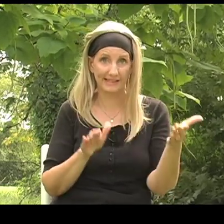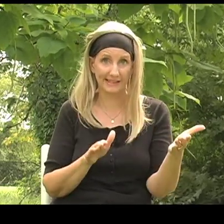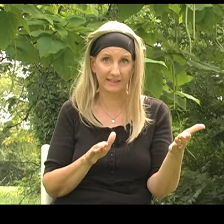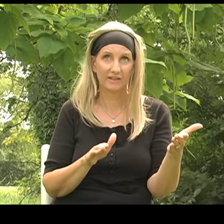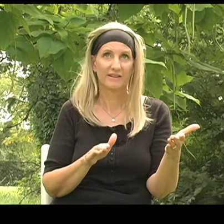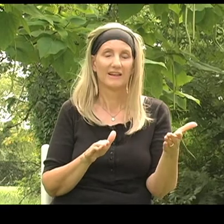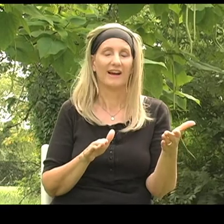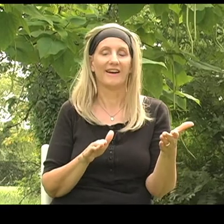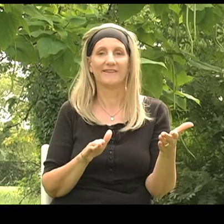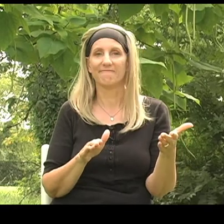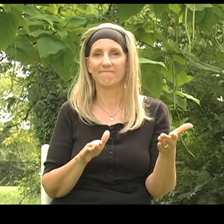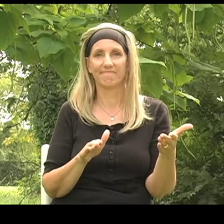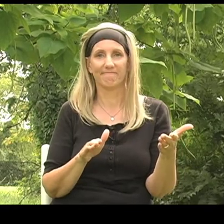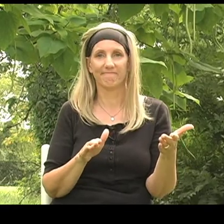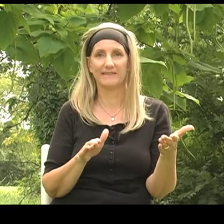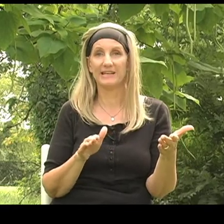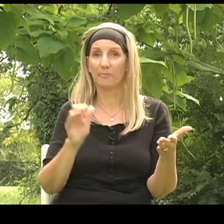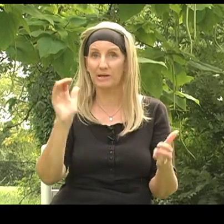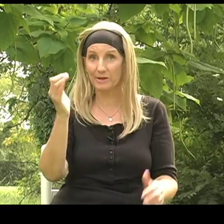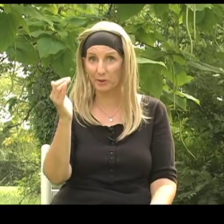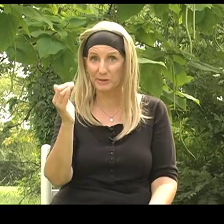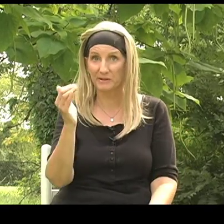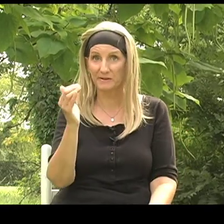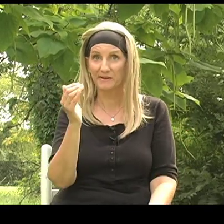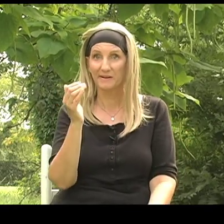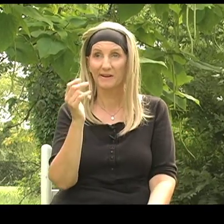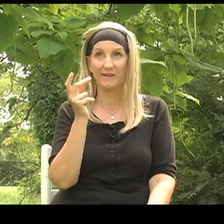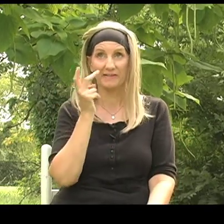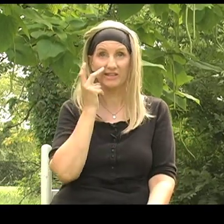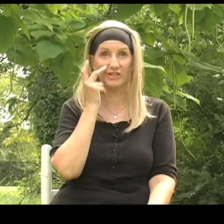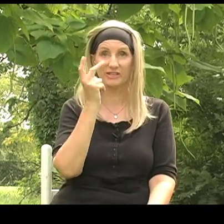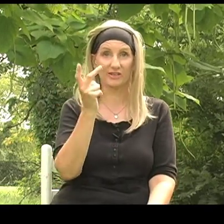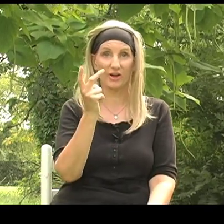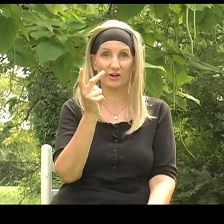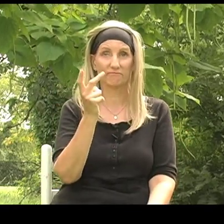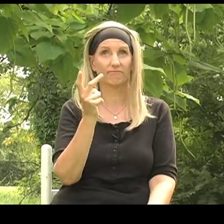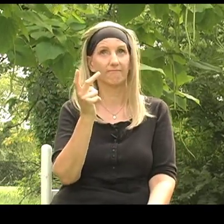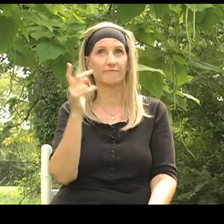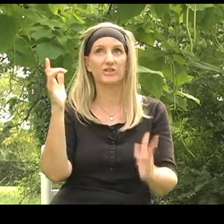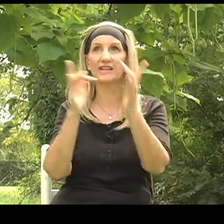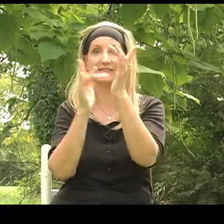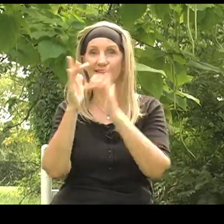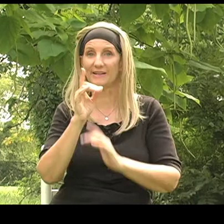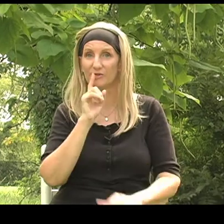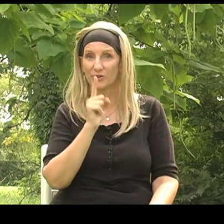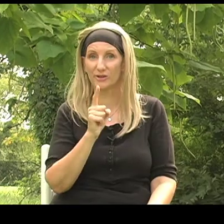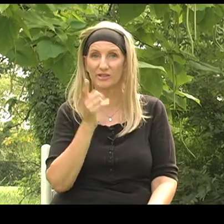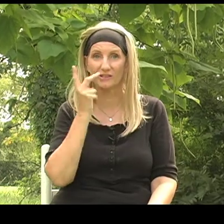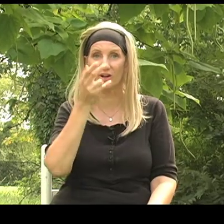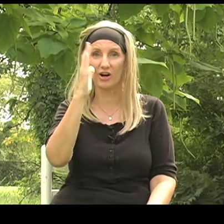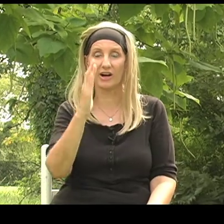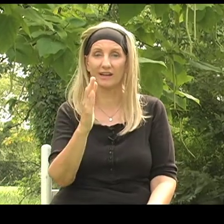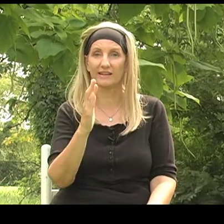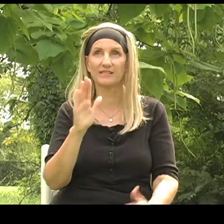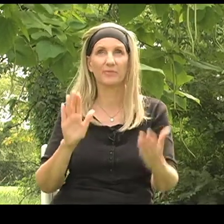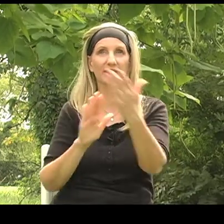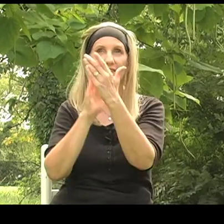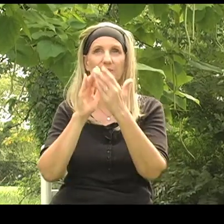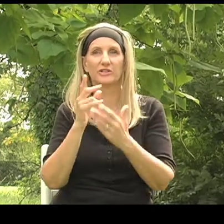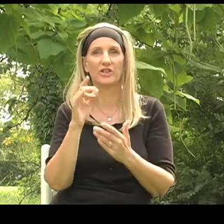passing, it appears that she saw Jesus, I'm sure. She saw God in His presence, but she